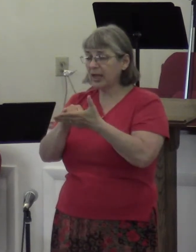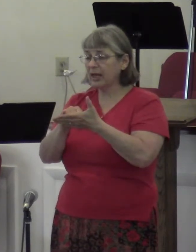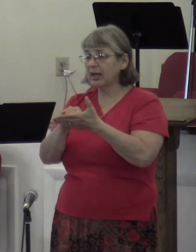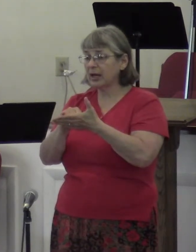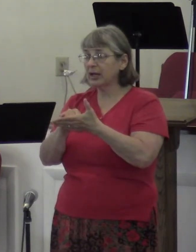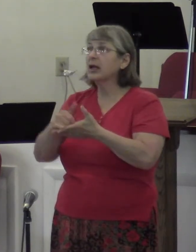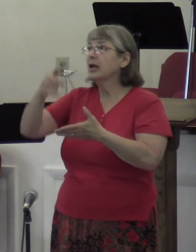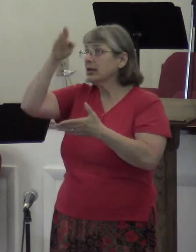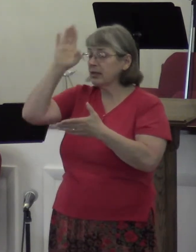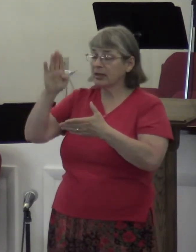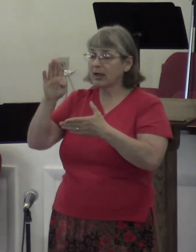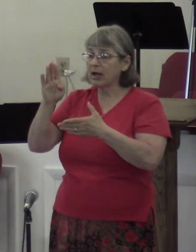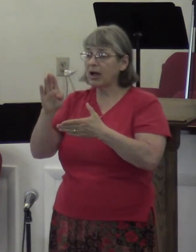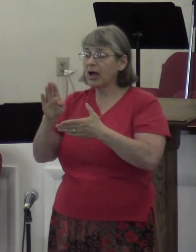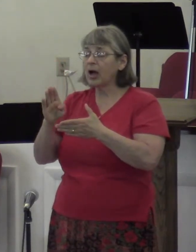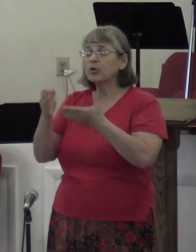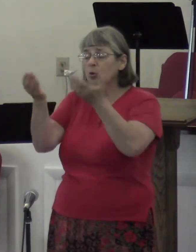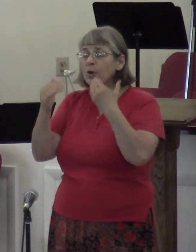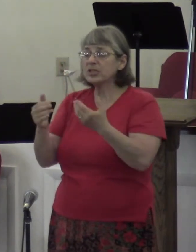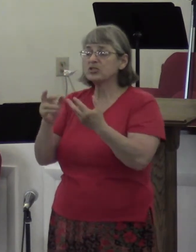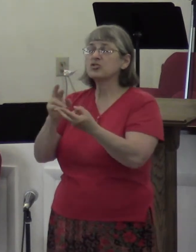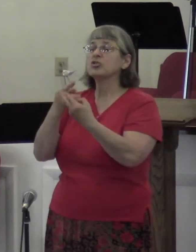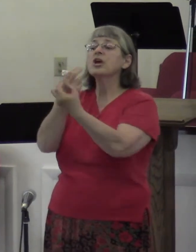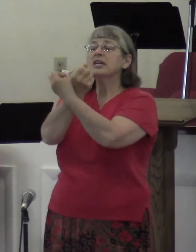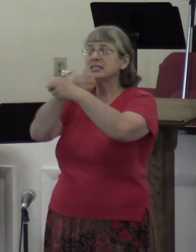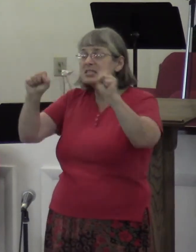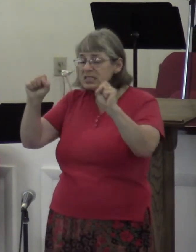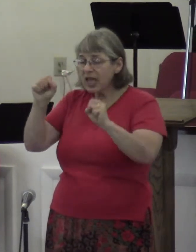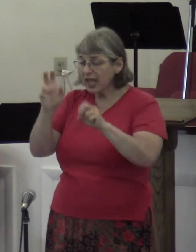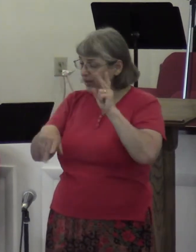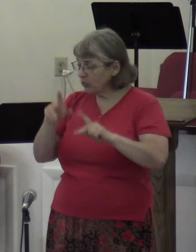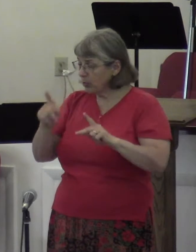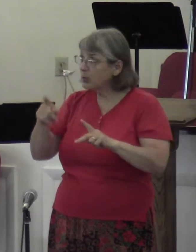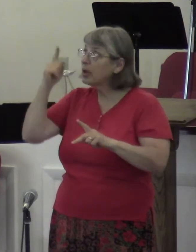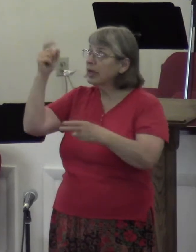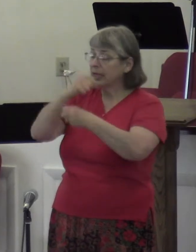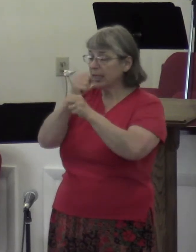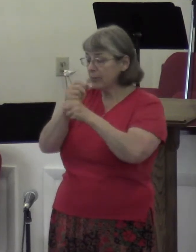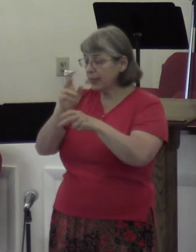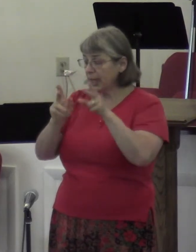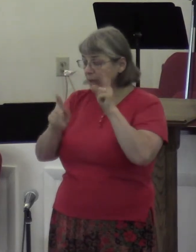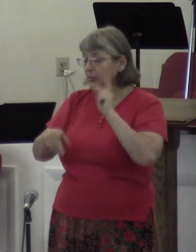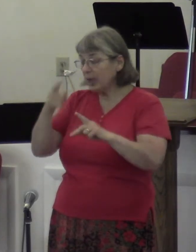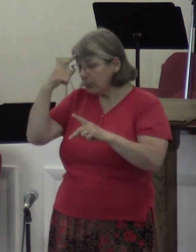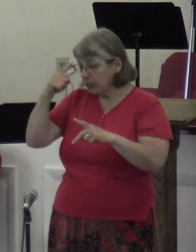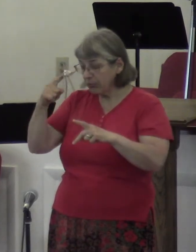that, though, God sets out to redeem humanity. He created humanity for a purpose, and God is